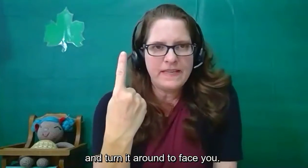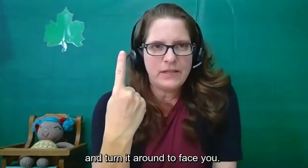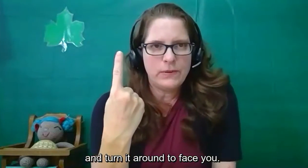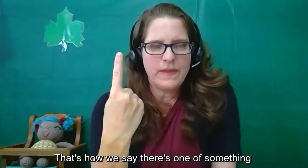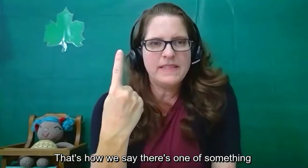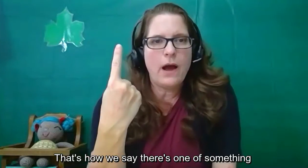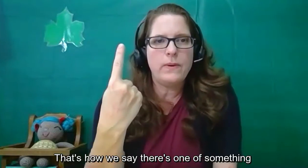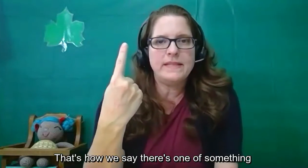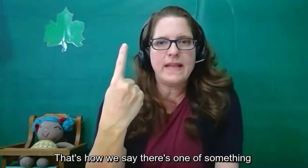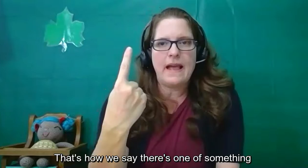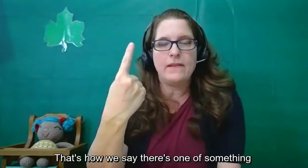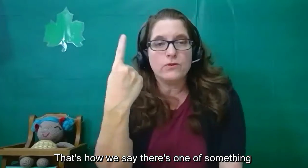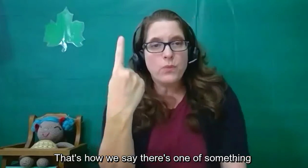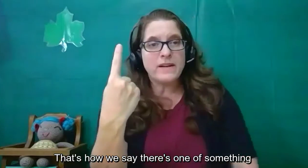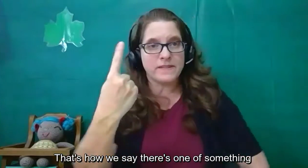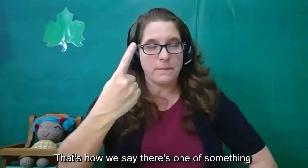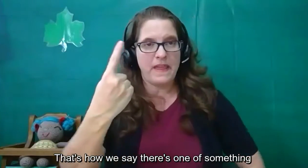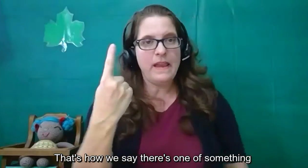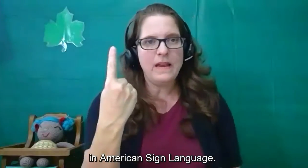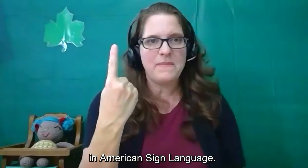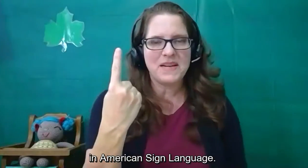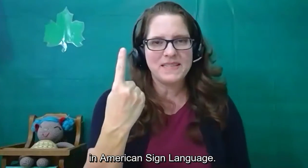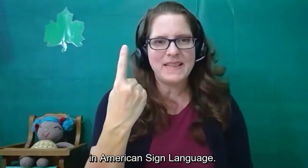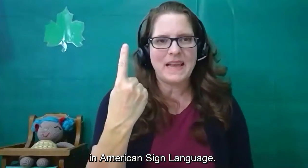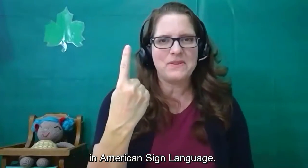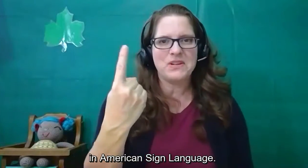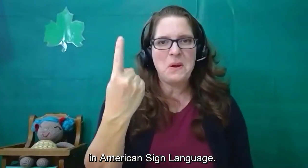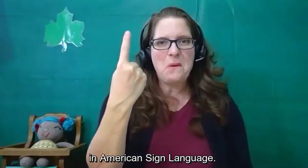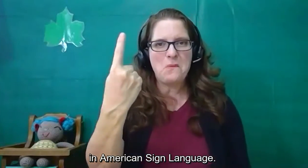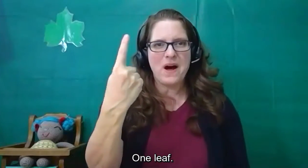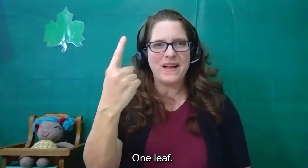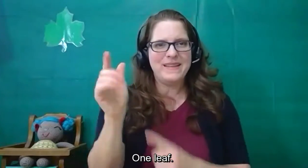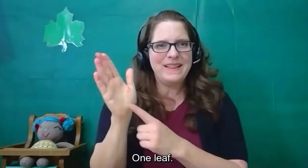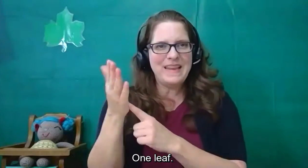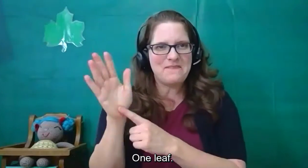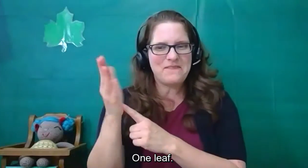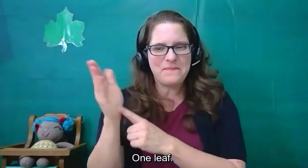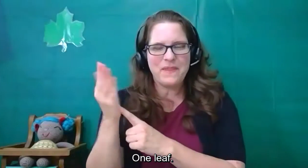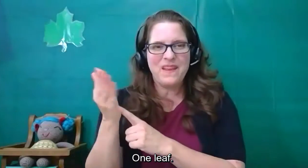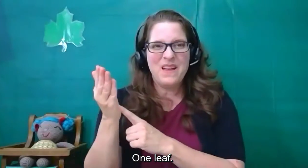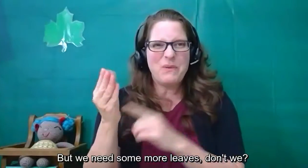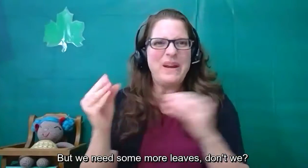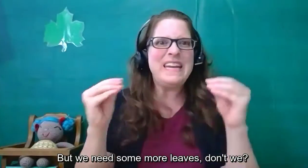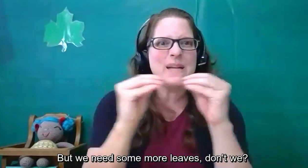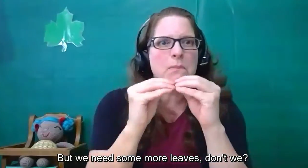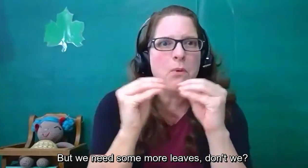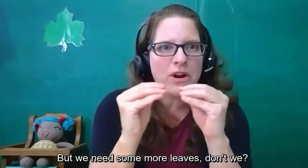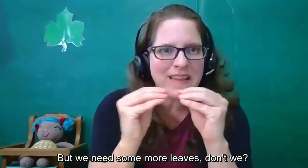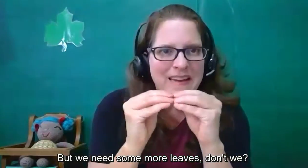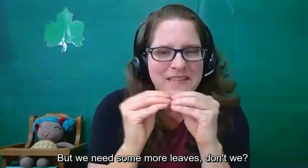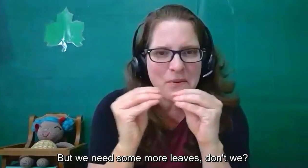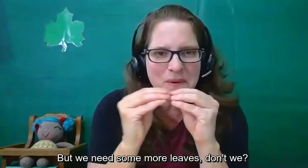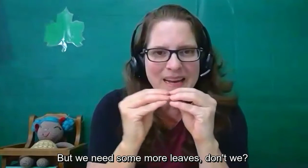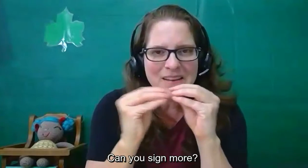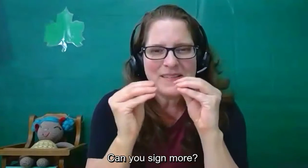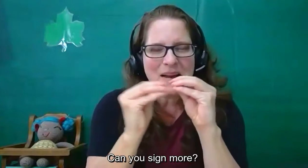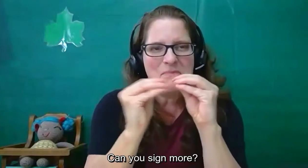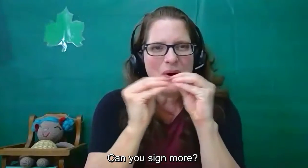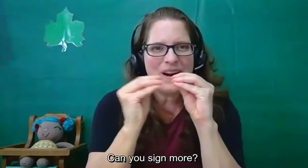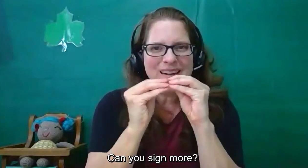you. That's how we say there's 1 of something in American Sign Language. 1 leaf. But we need some more leaves, don't we? Can you sign more? I